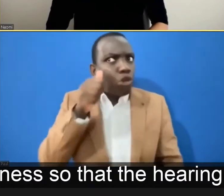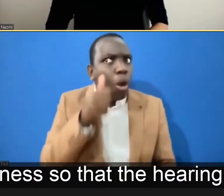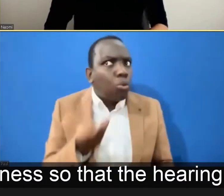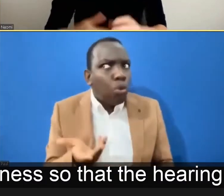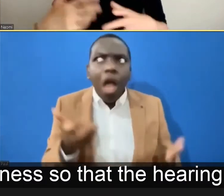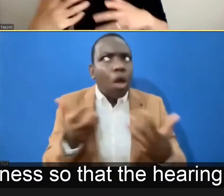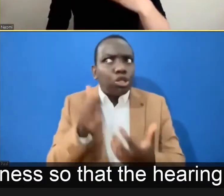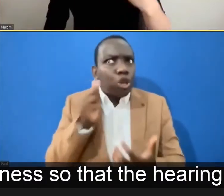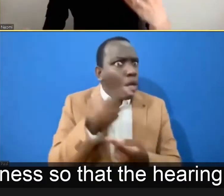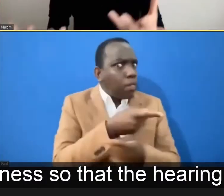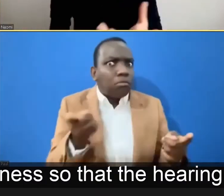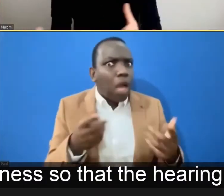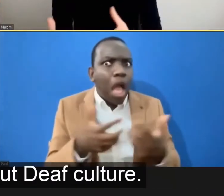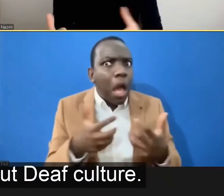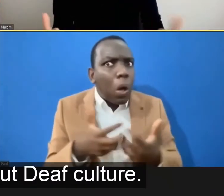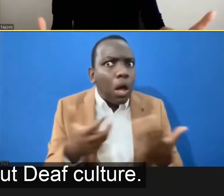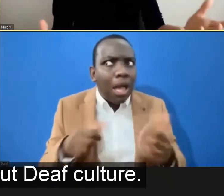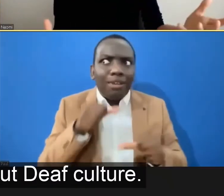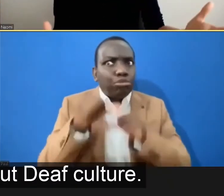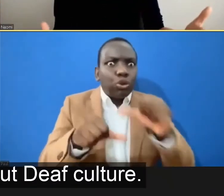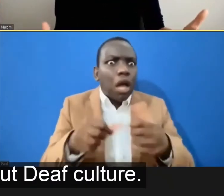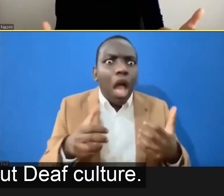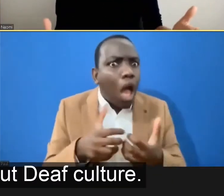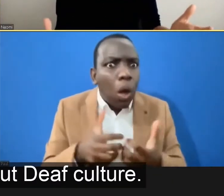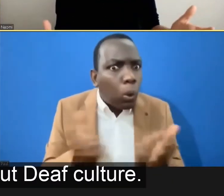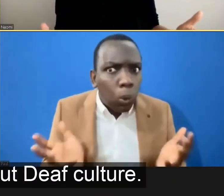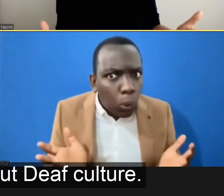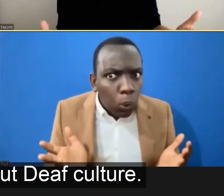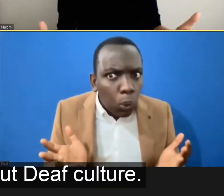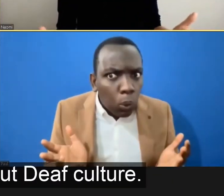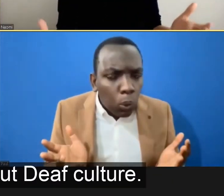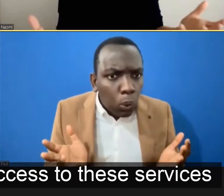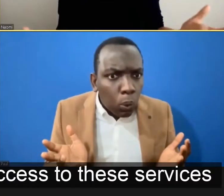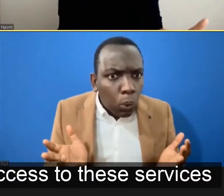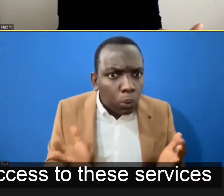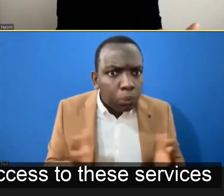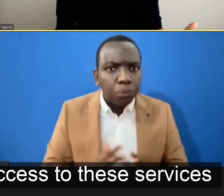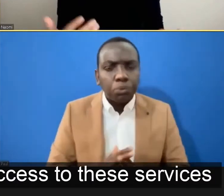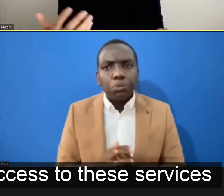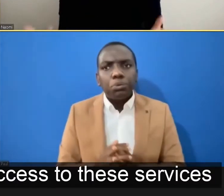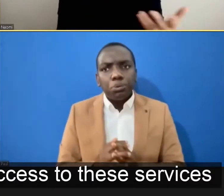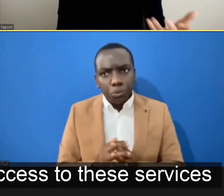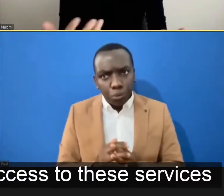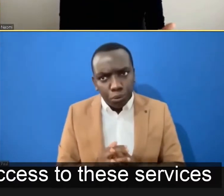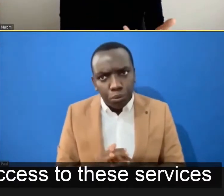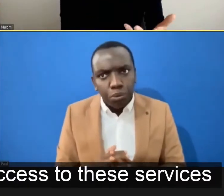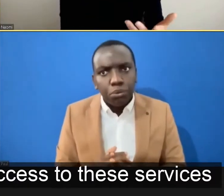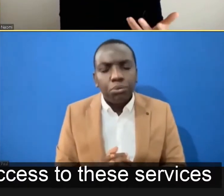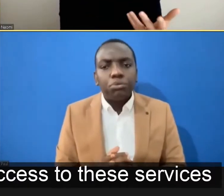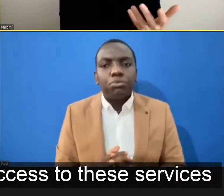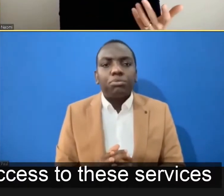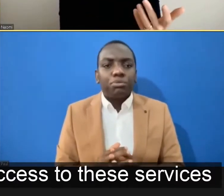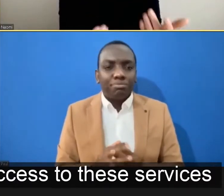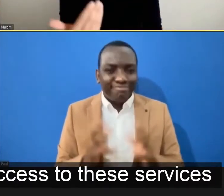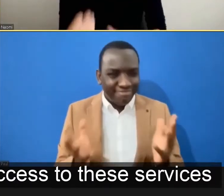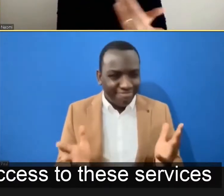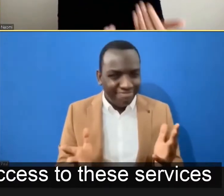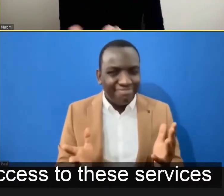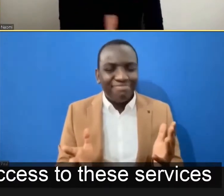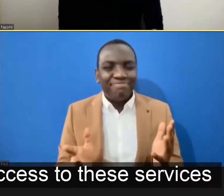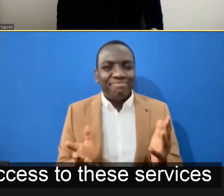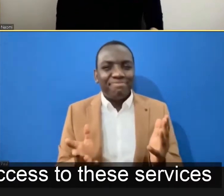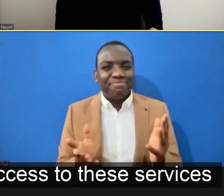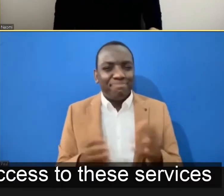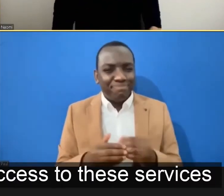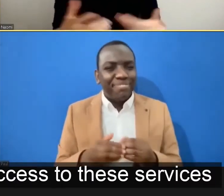so that the hearing organisations know about deaf culture and they know how to enable access